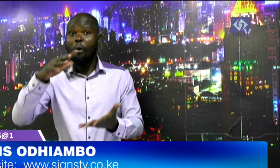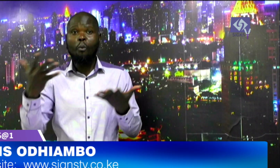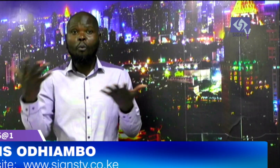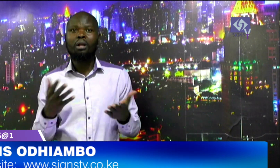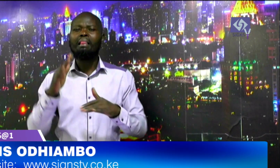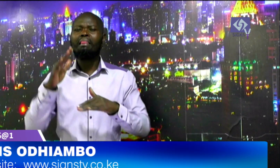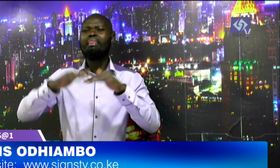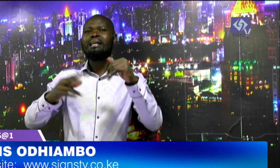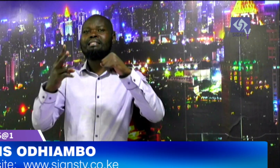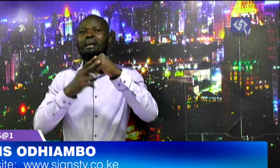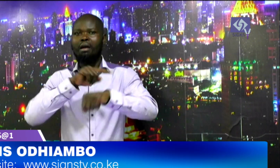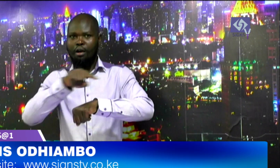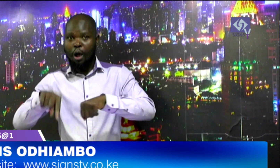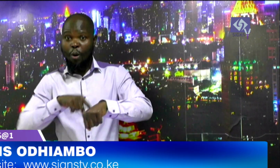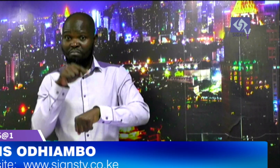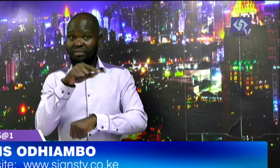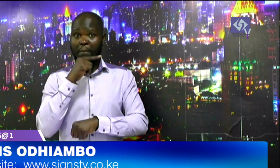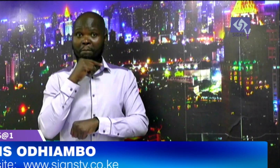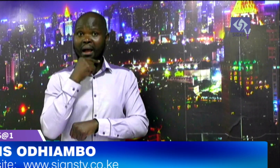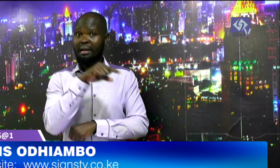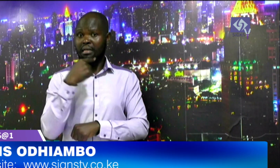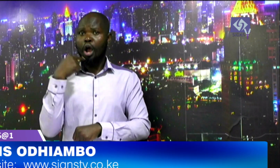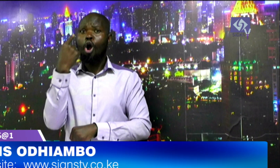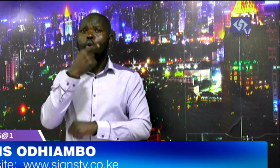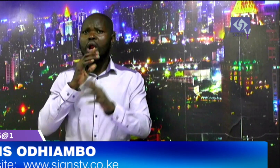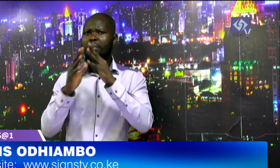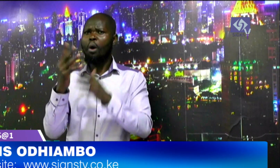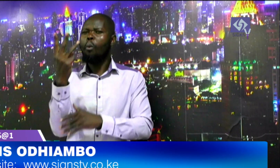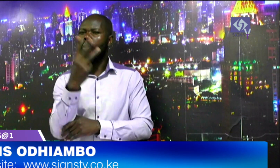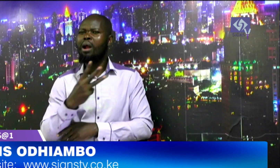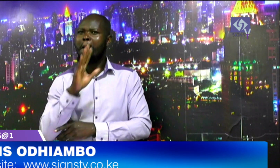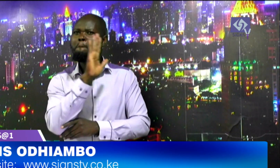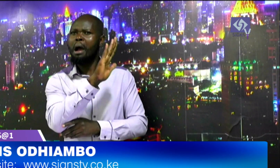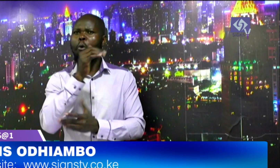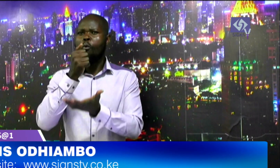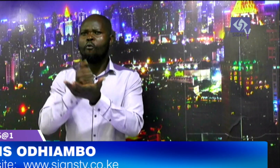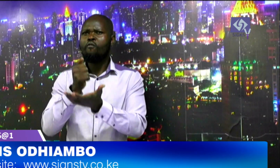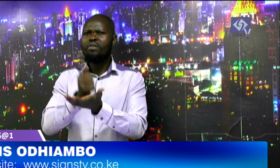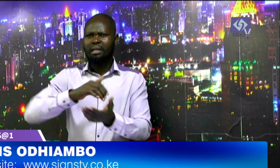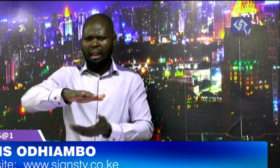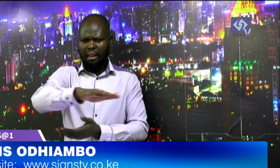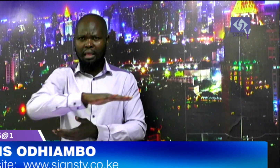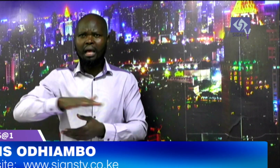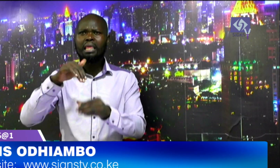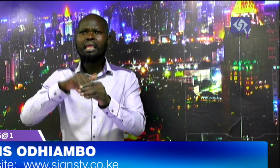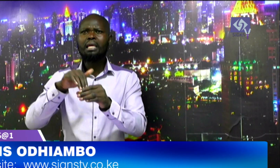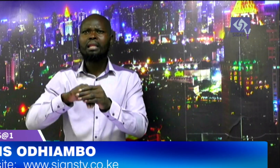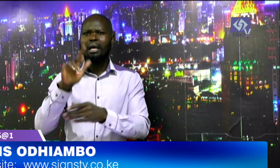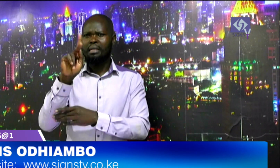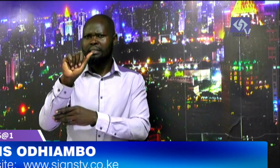by a section of media to have lasted for more than 7 hours. Mr. Chiboi, who spoke on Wednesday at his office grounds